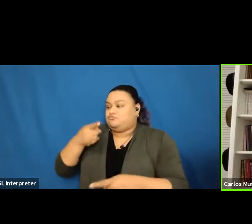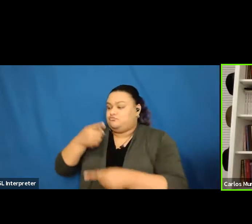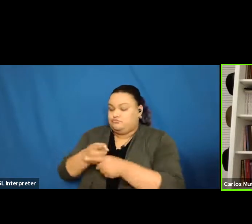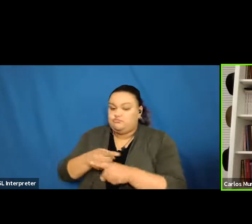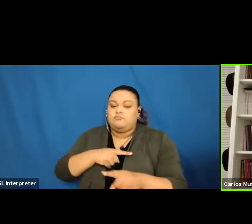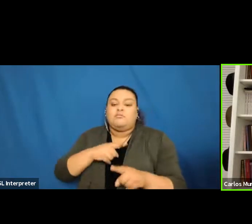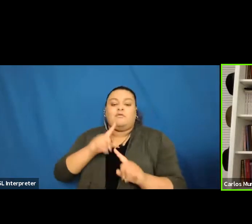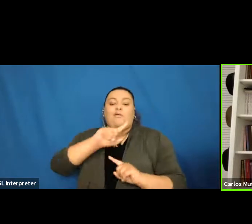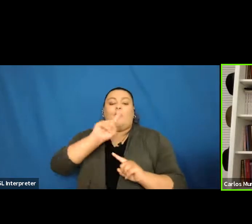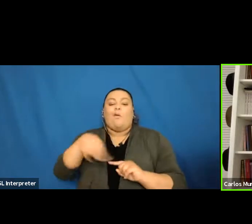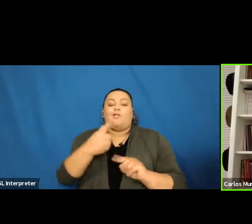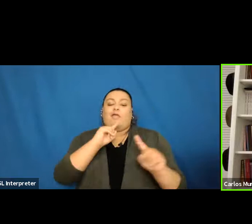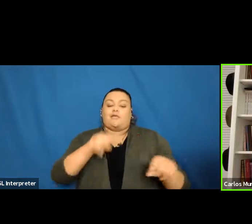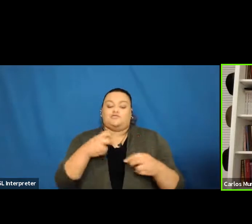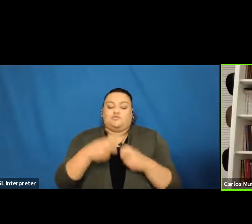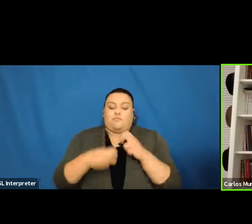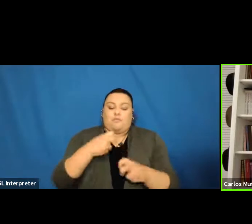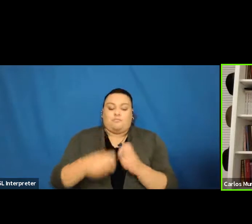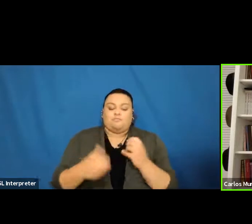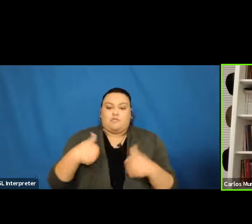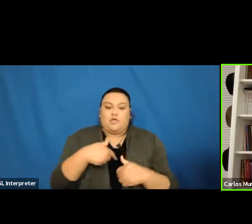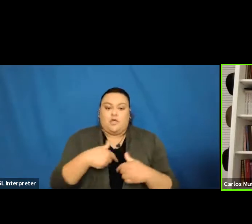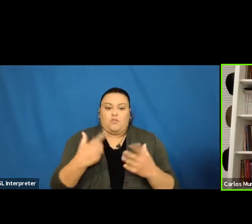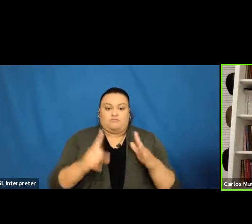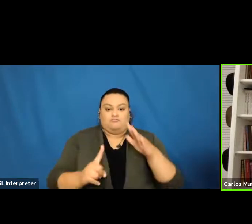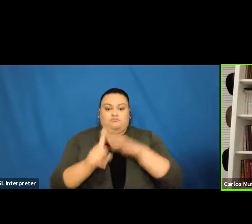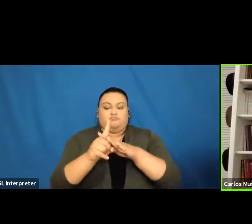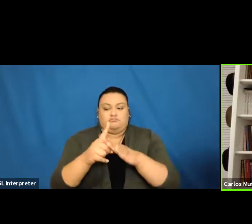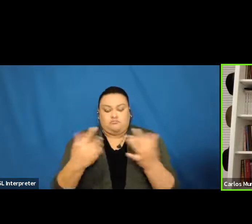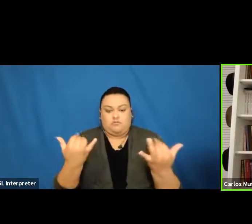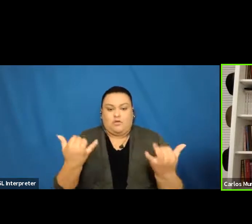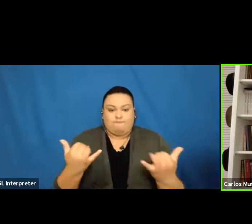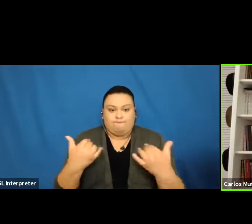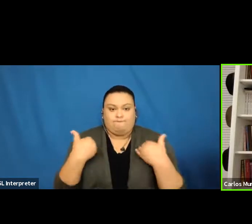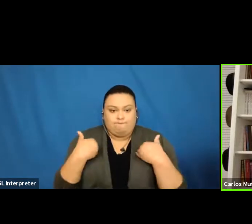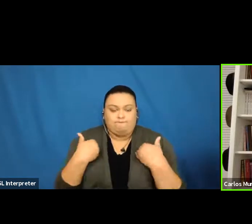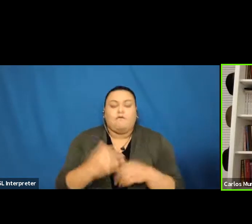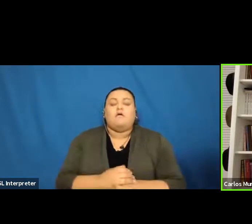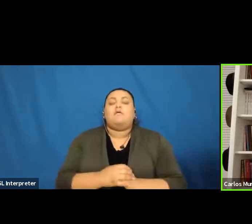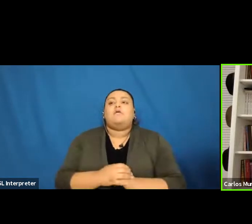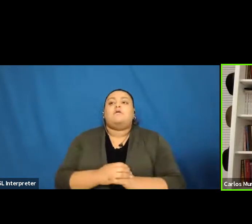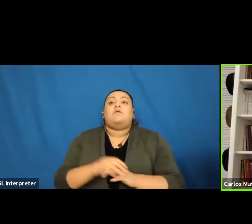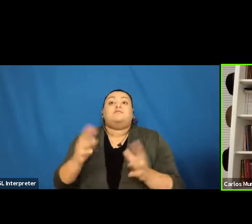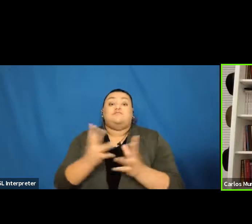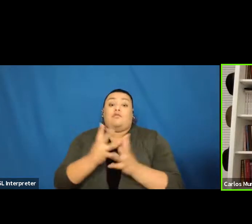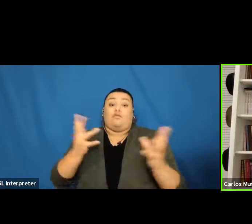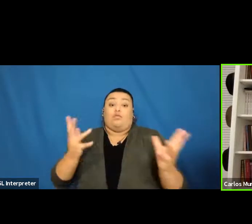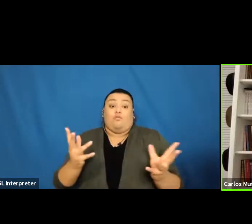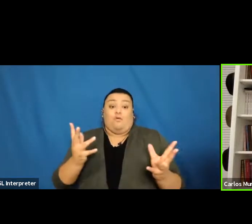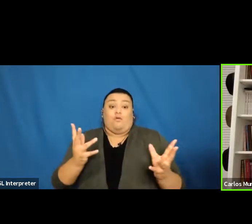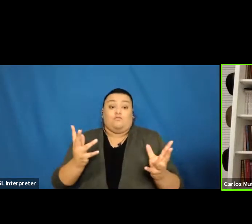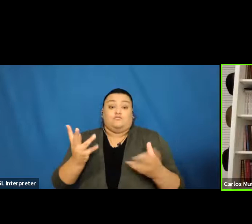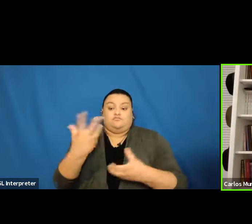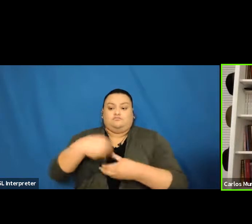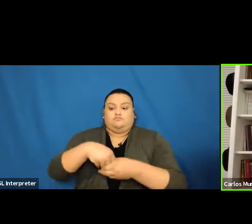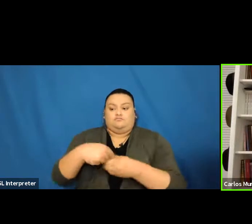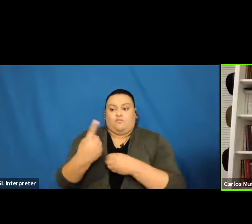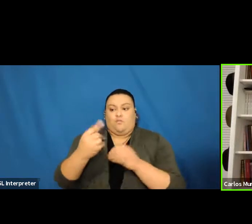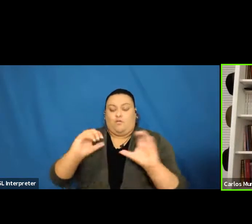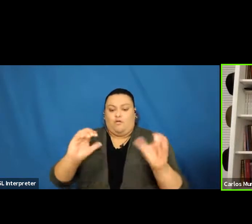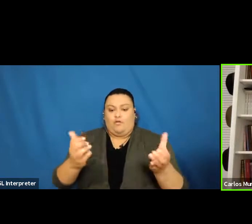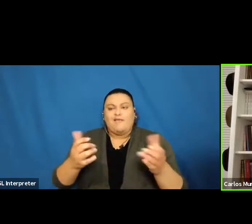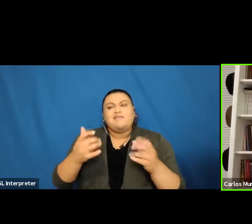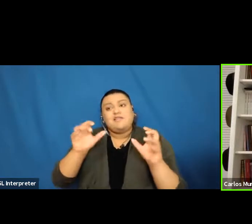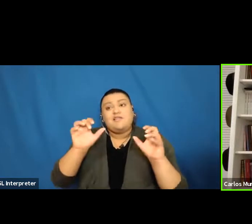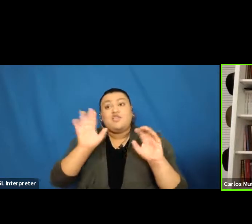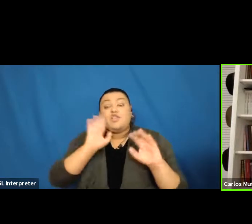that it does a hell of a lot positive, a lot that would be useful in terms of people